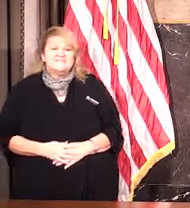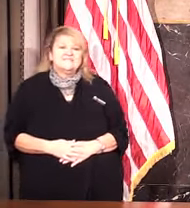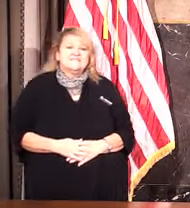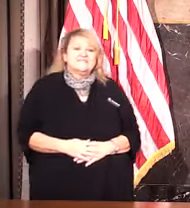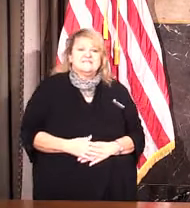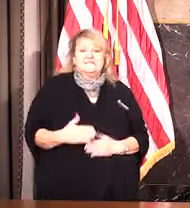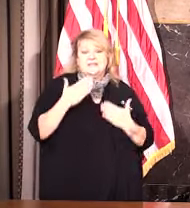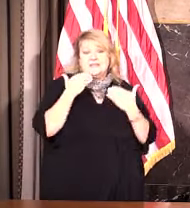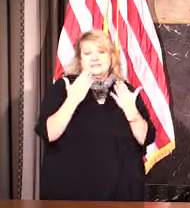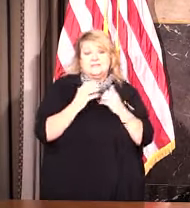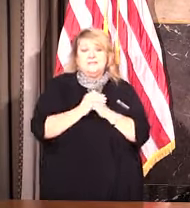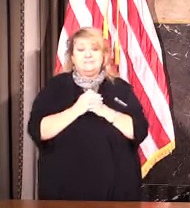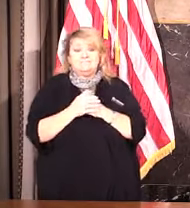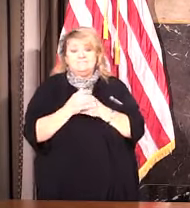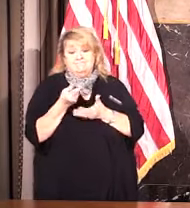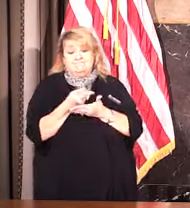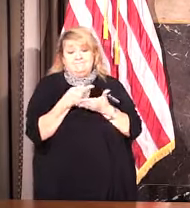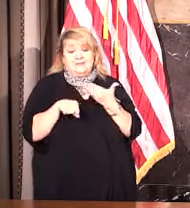Thanksgiving's a week from today.